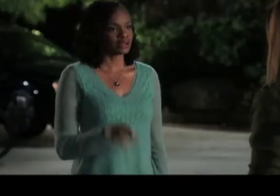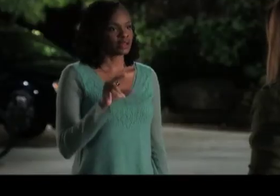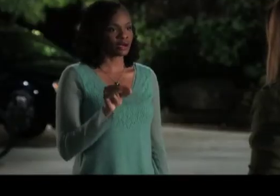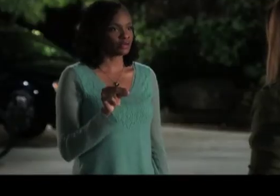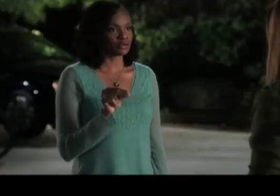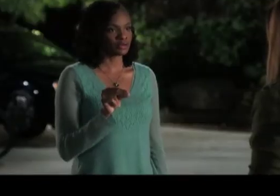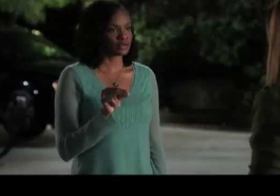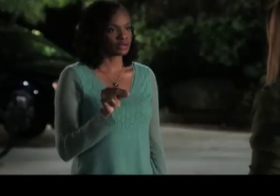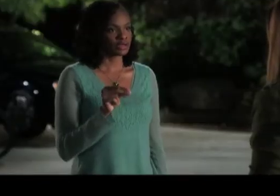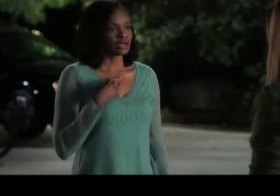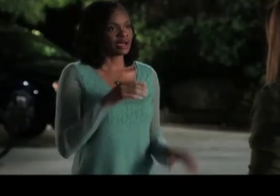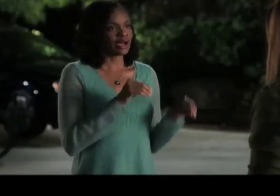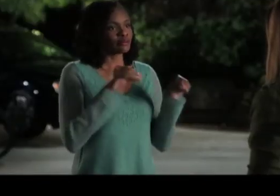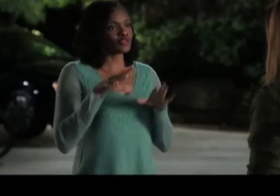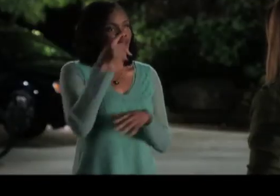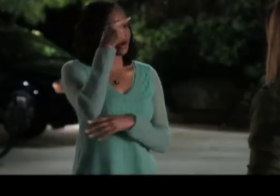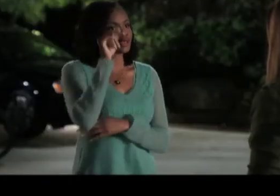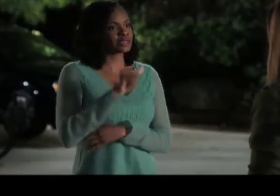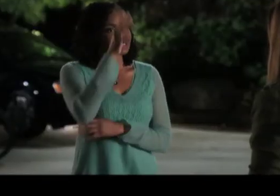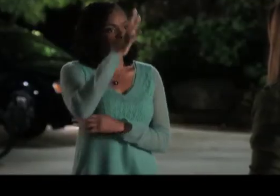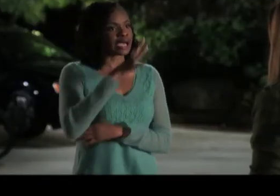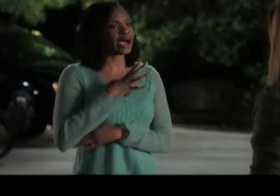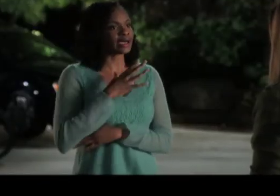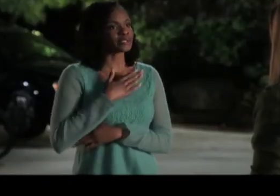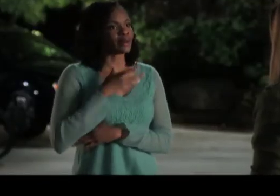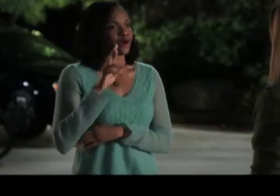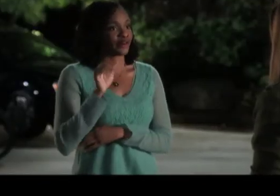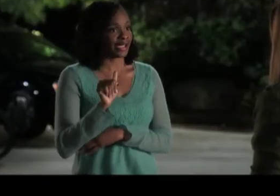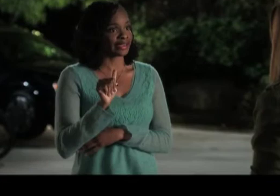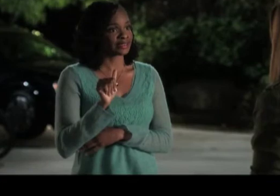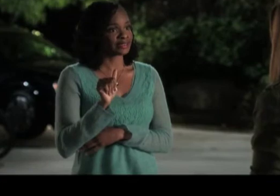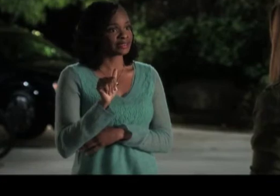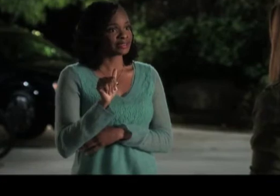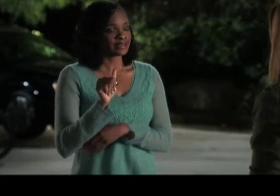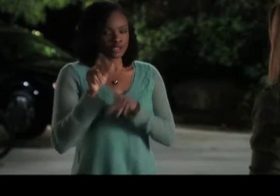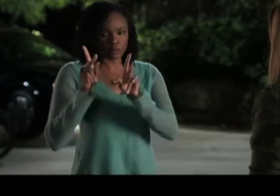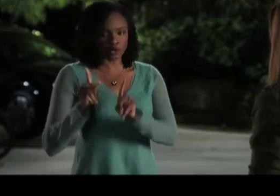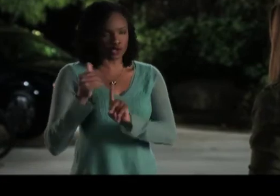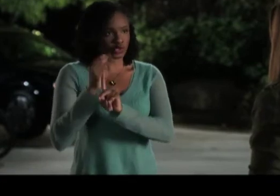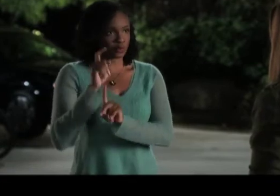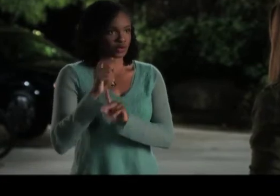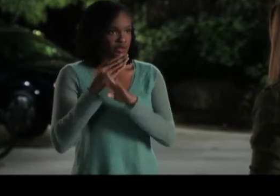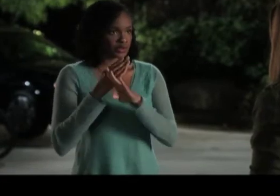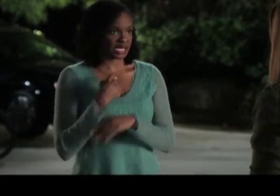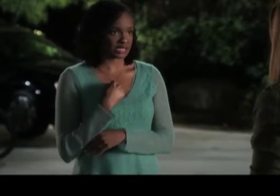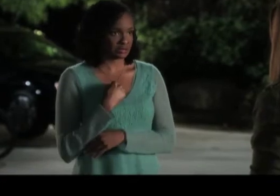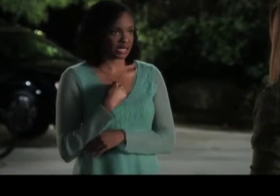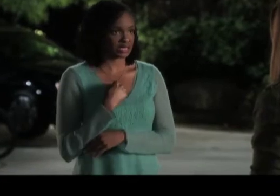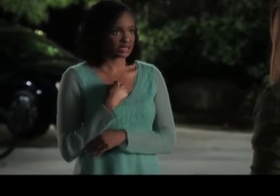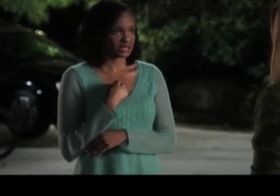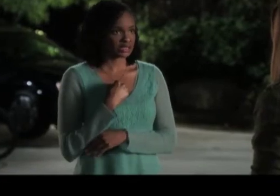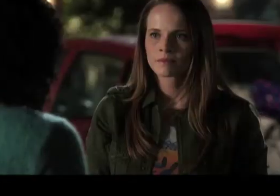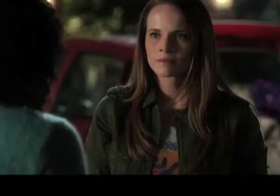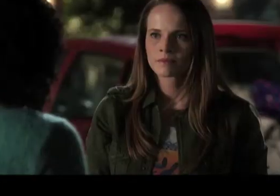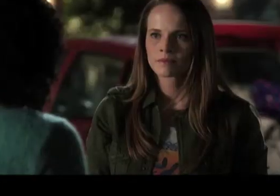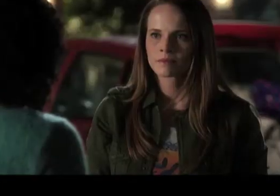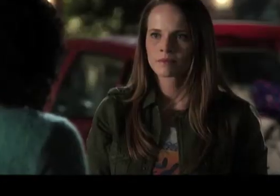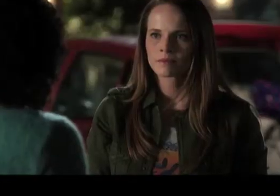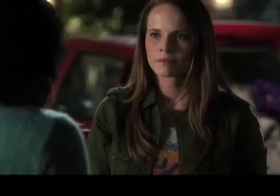No. I'm moving out because that guy was my RA. The person who's supposed to protect me. And there's nothing